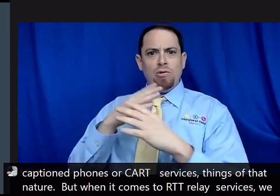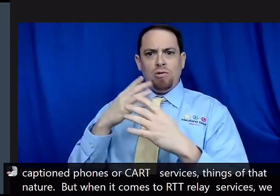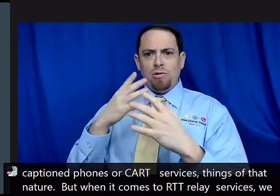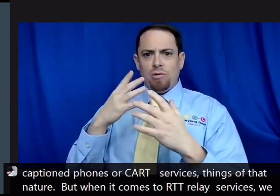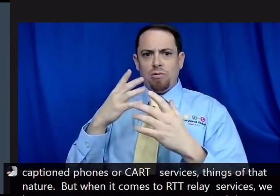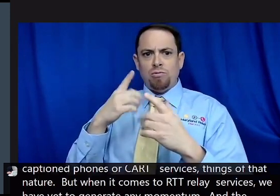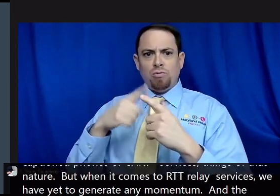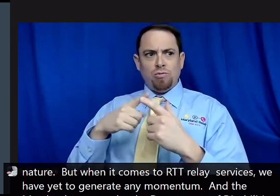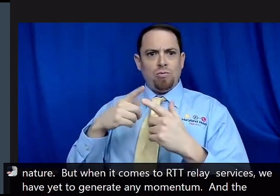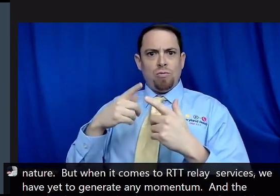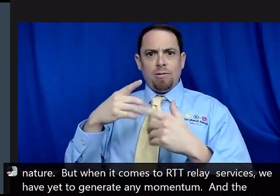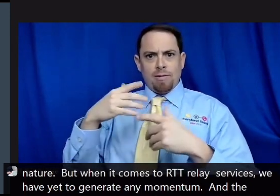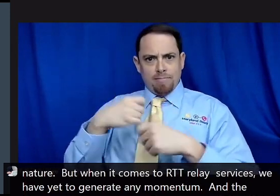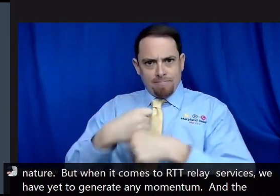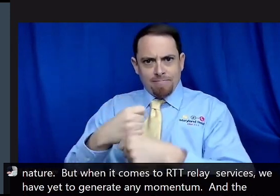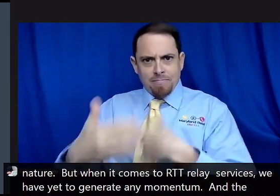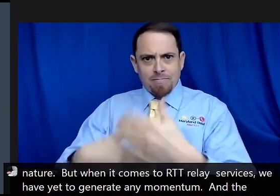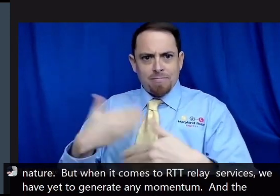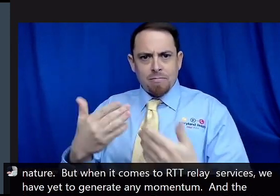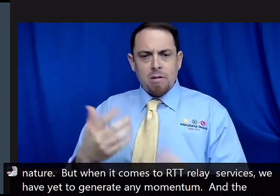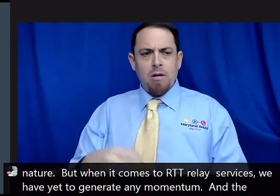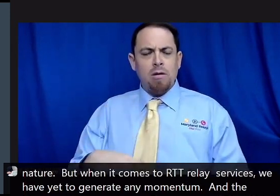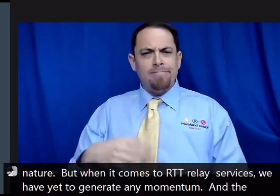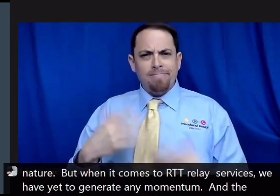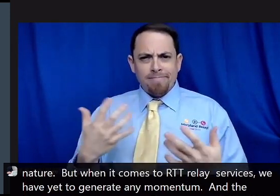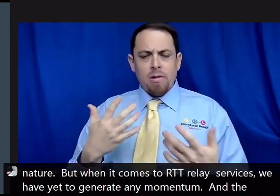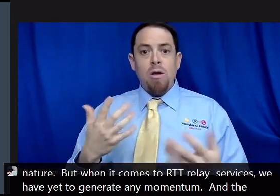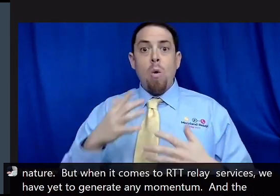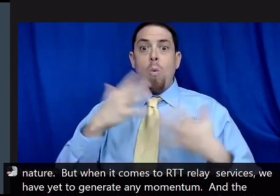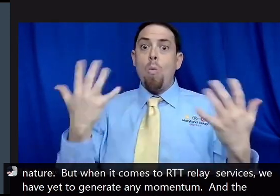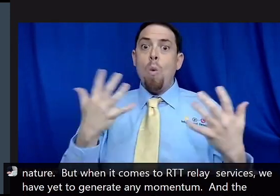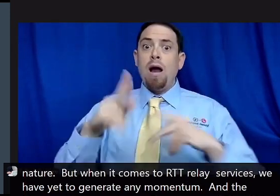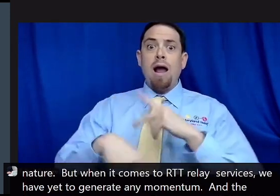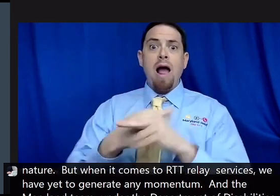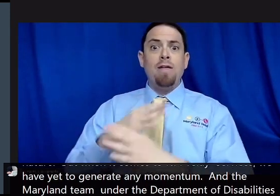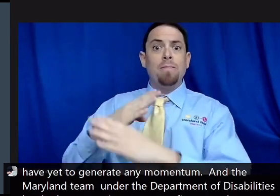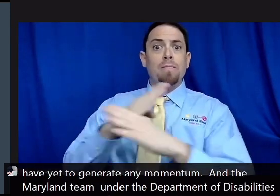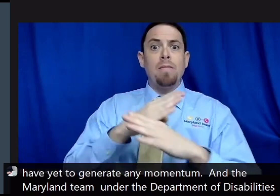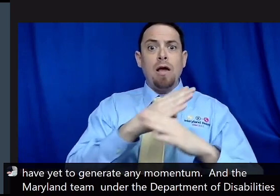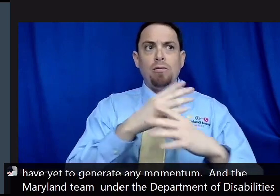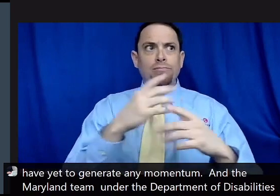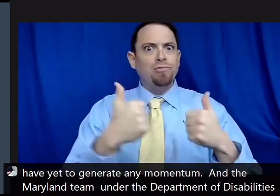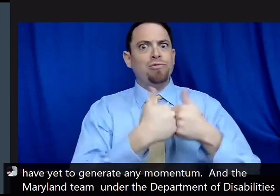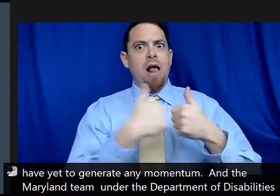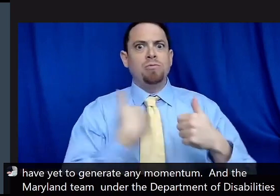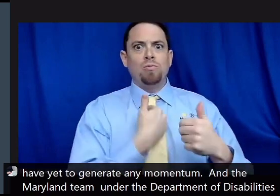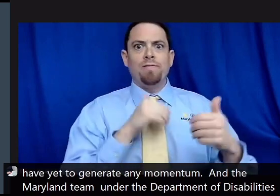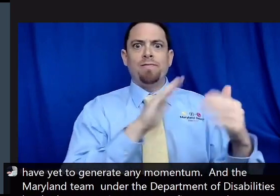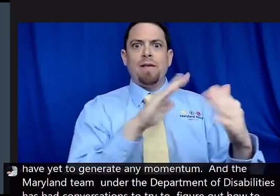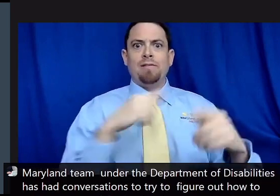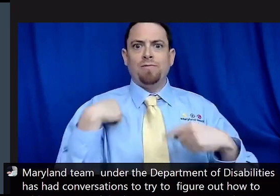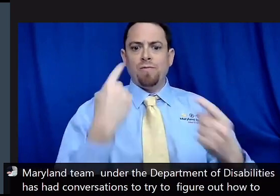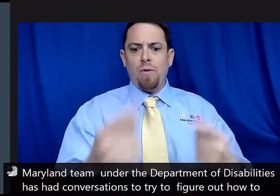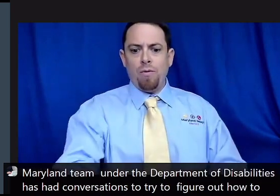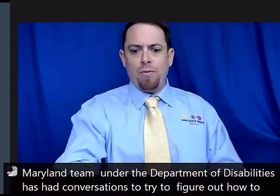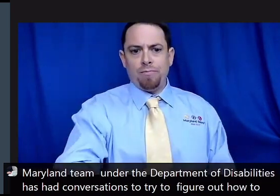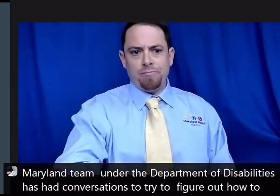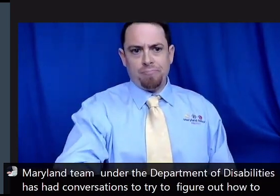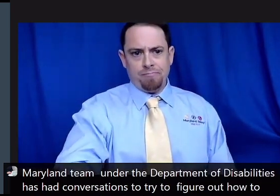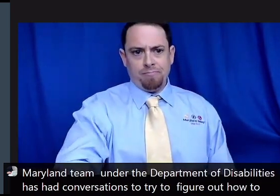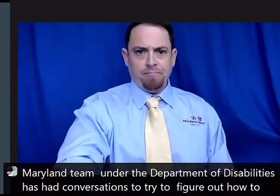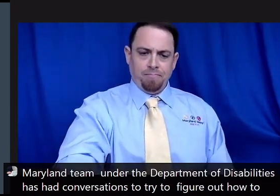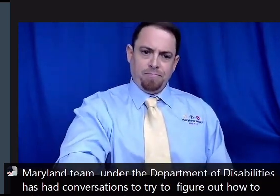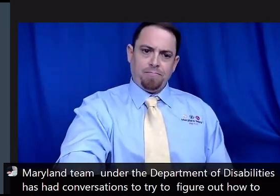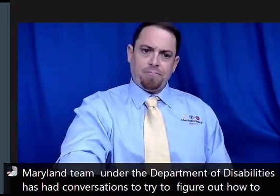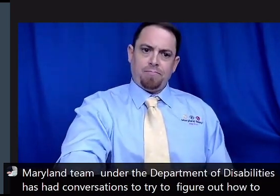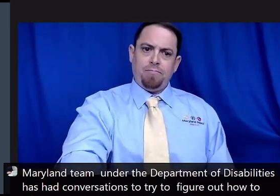to address some of the barriers in generating those minutes. For